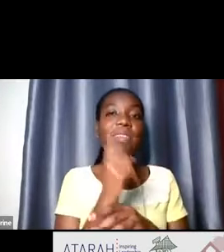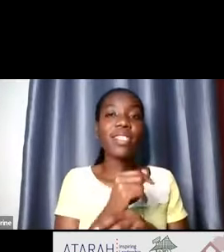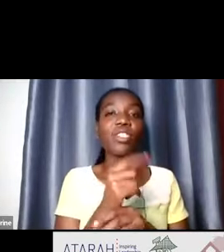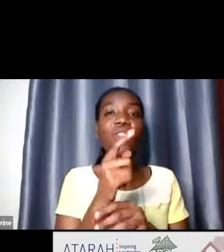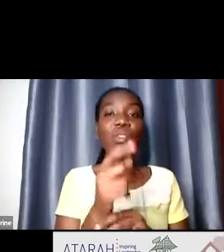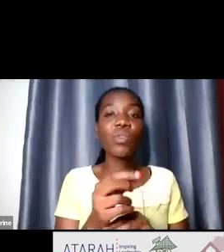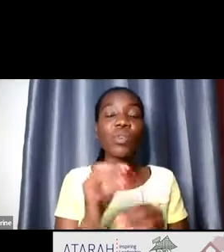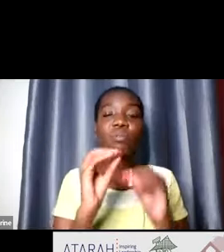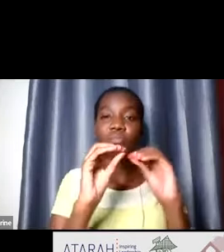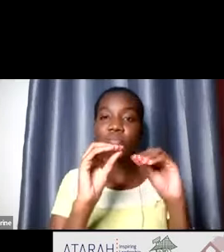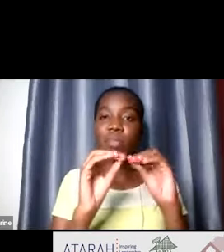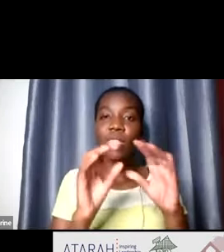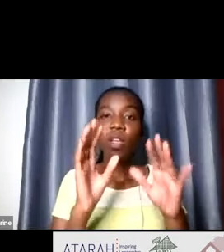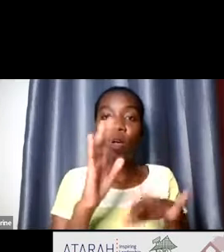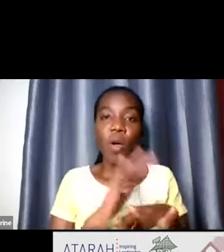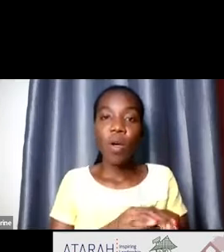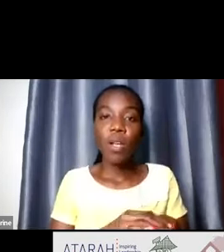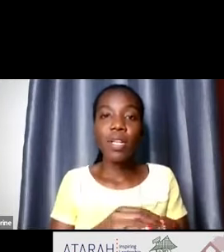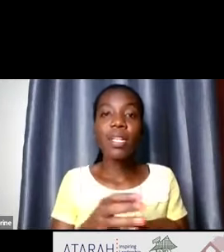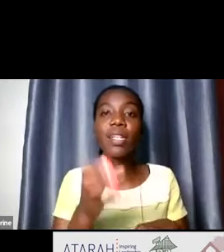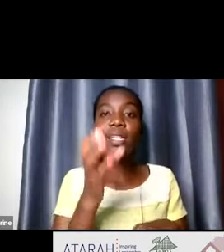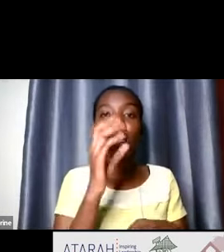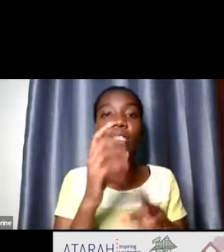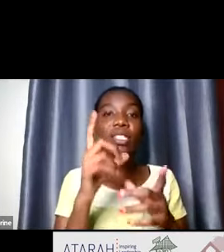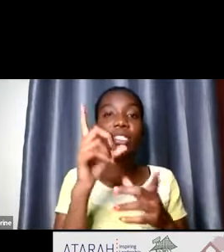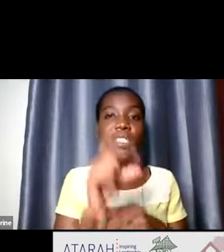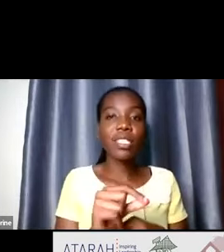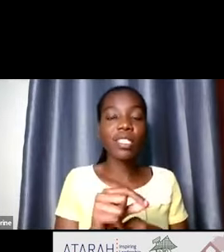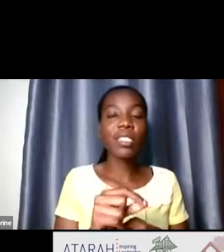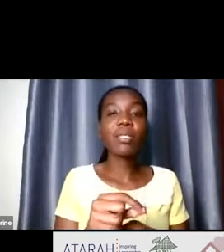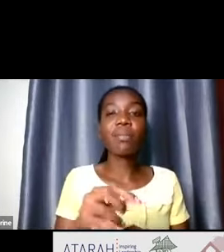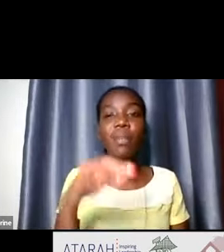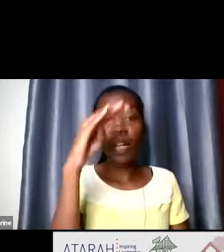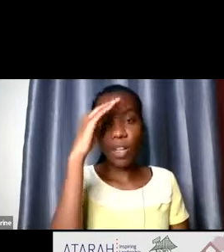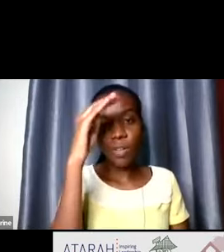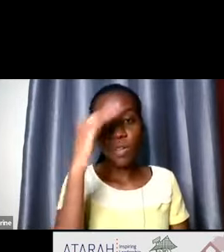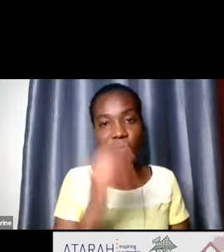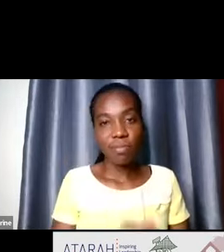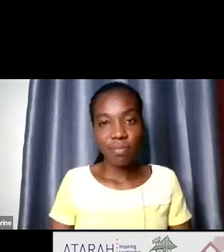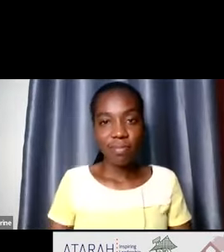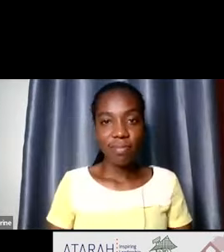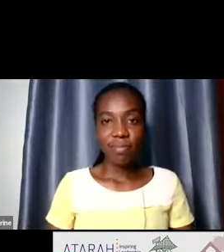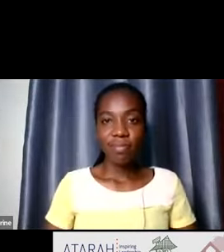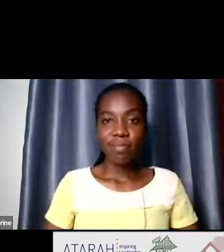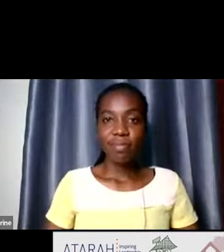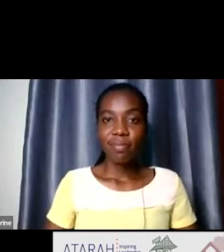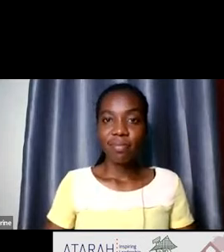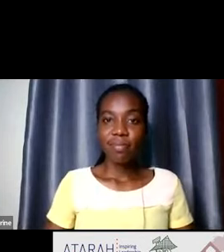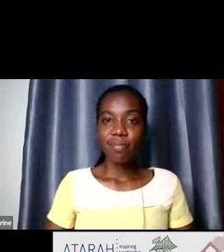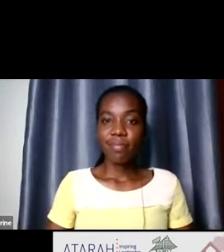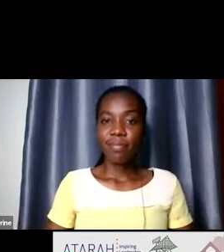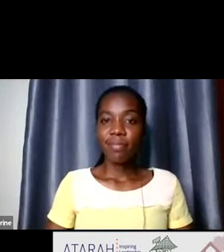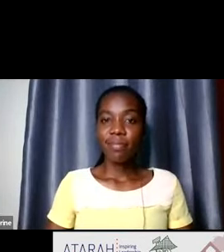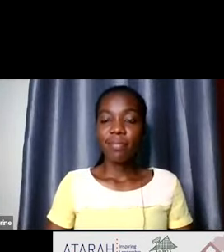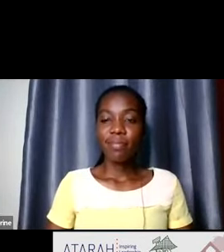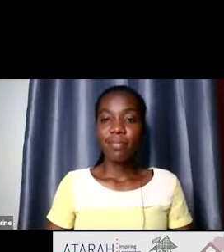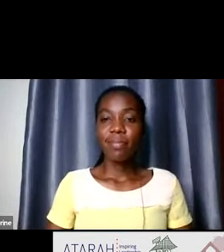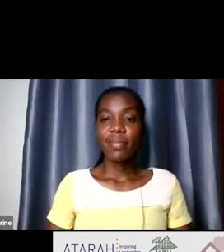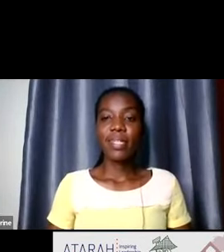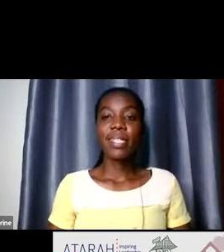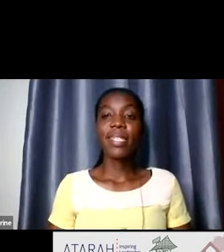us on drinking cheap alcohol, for lack of a better word. I am paraphrasing. Yeah. Drinking cheap